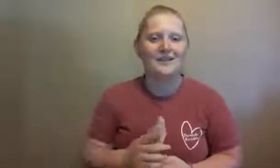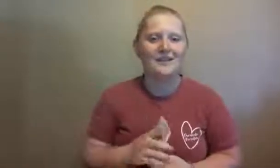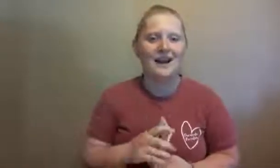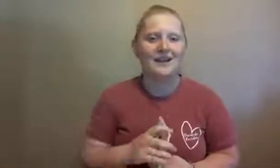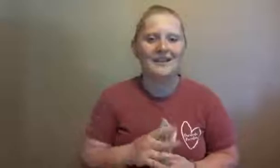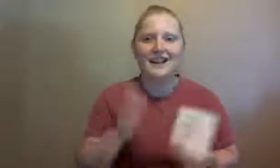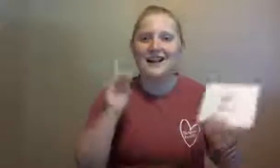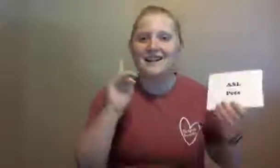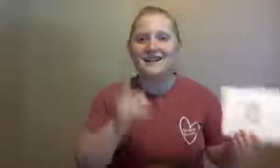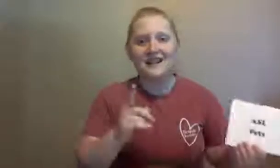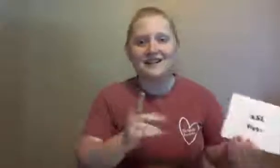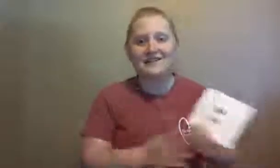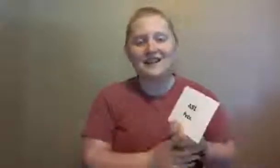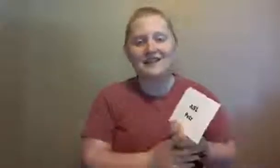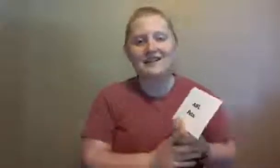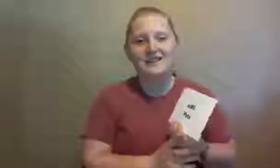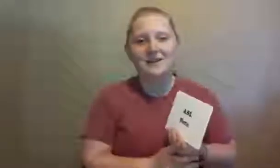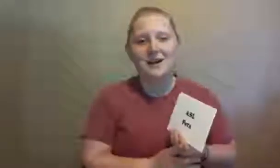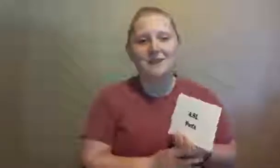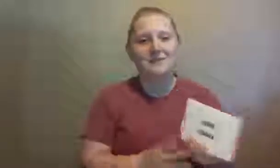see you guys next week to learn about some